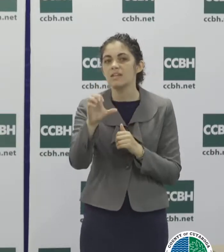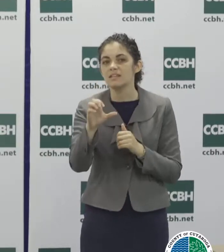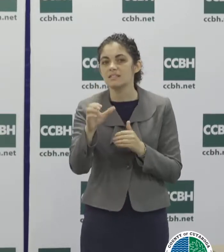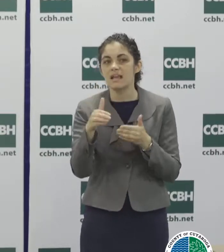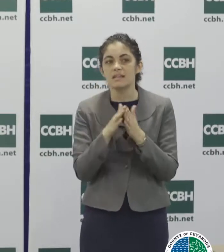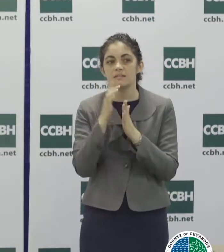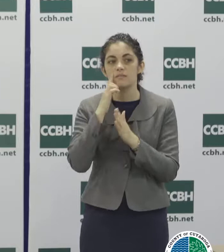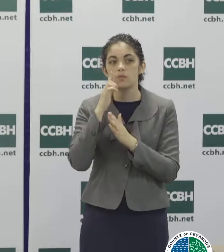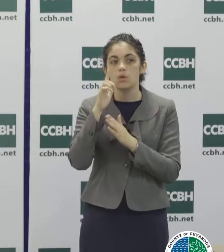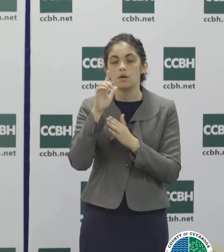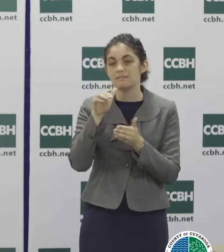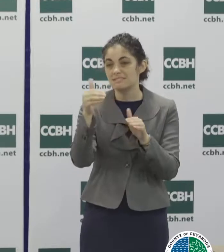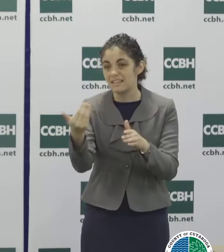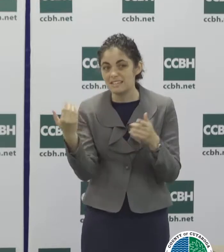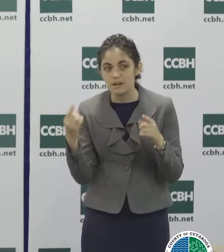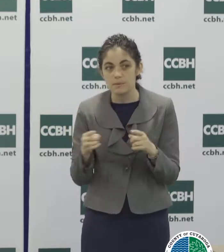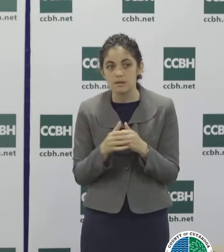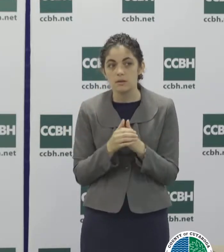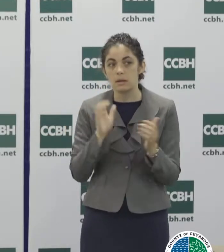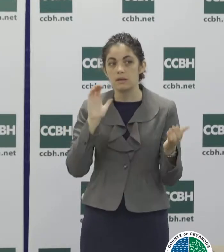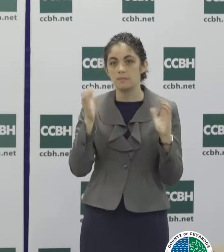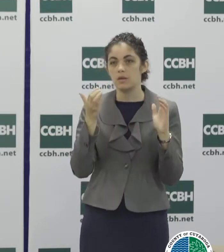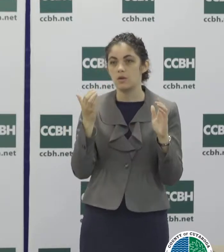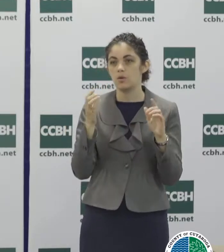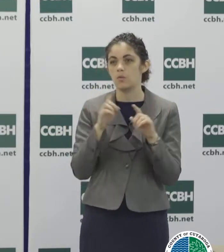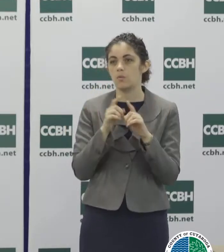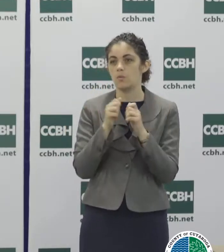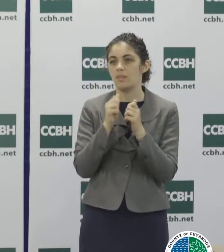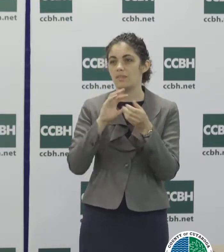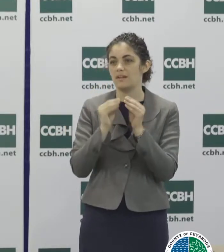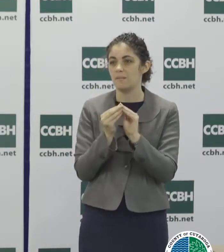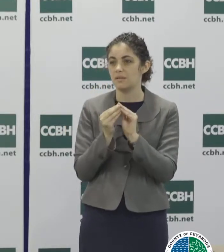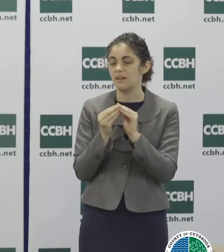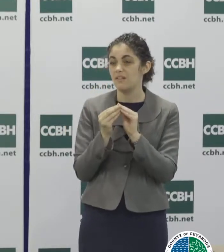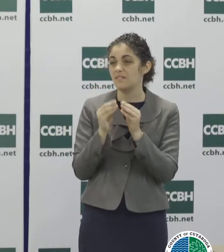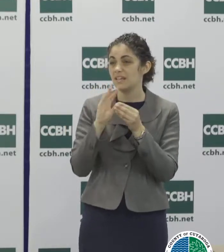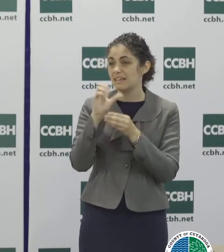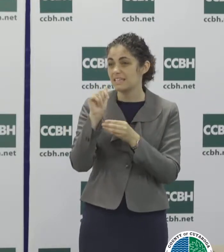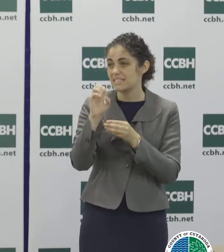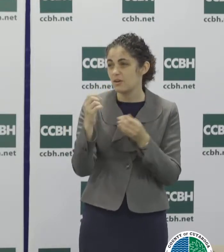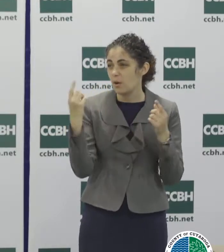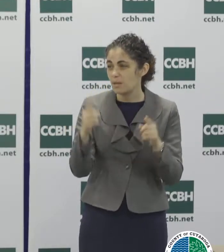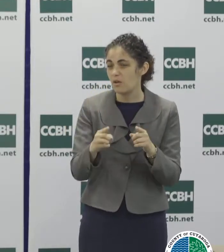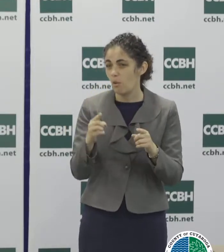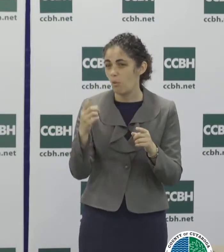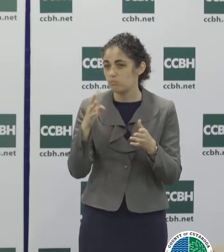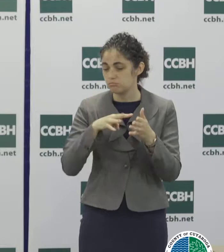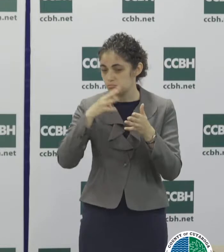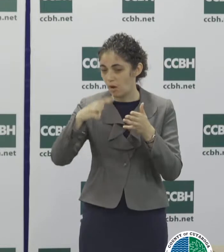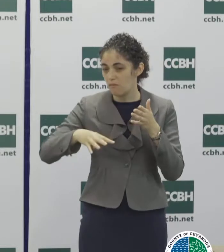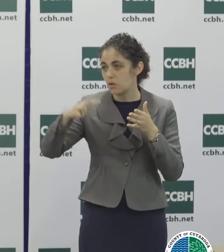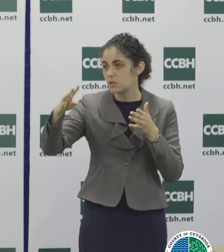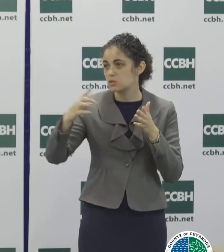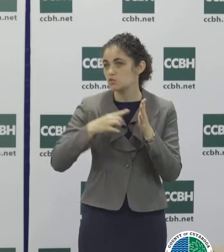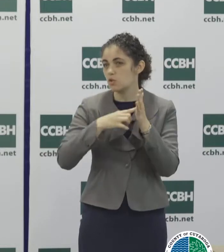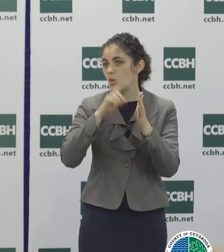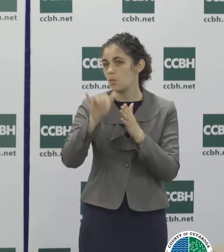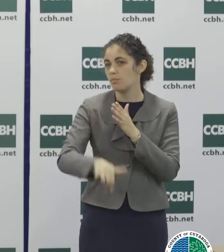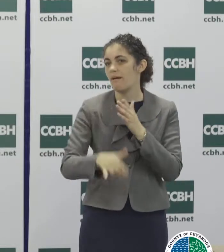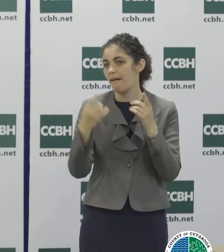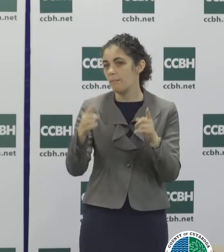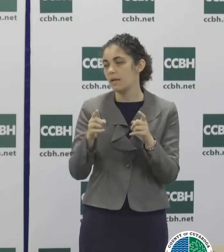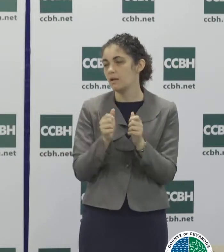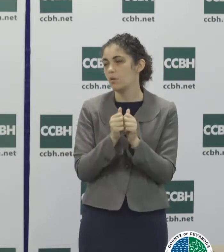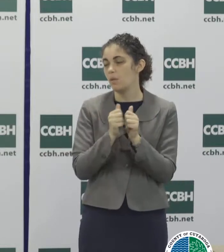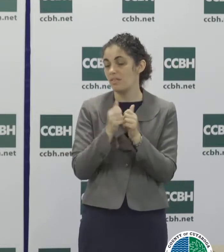about the increase in fatalities or deaths as compared with the increase in the number of new cases. So the graph that we shared shows the increase in the number of